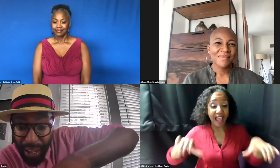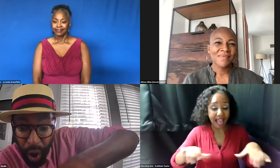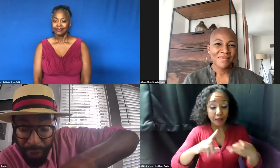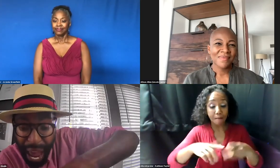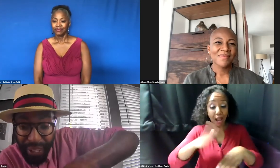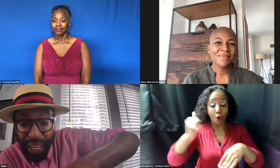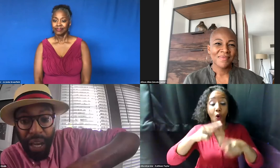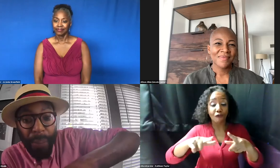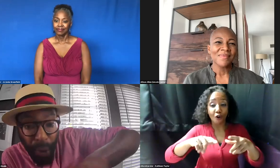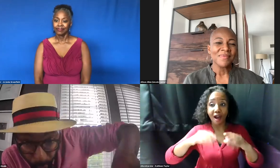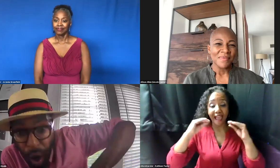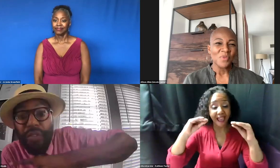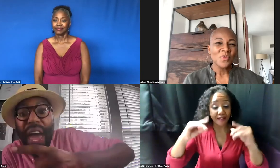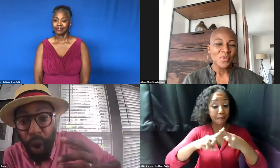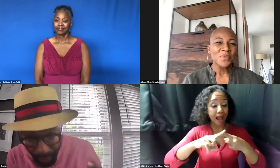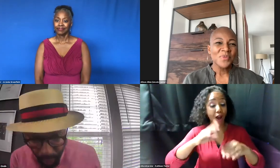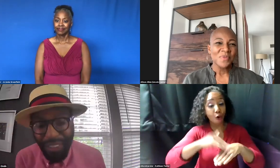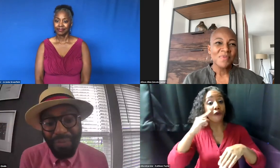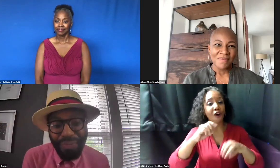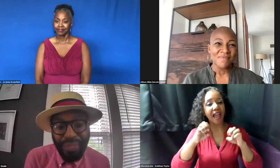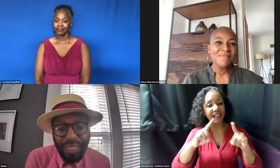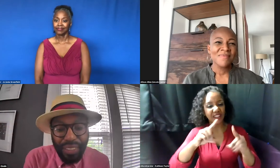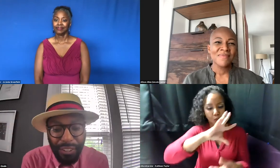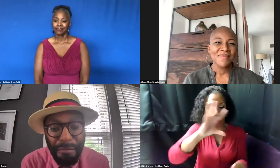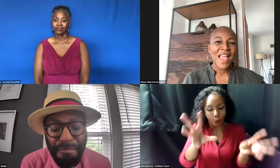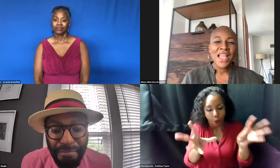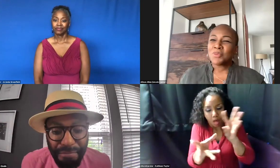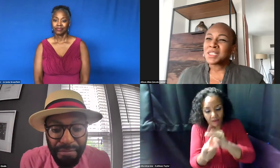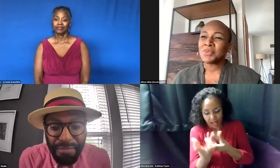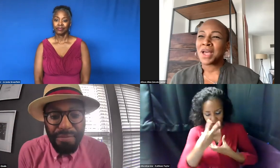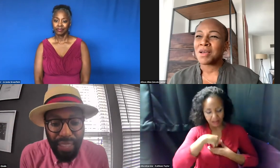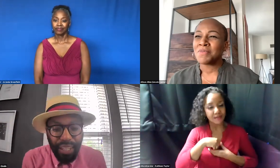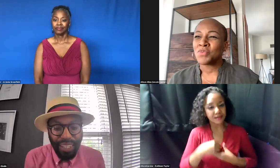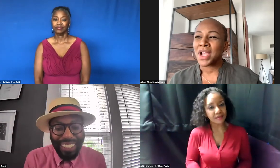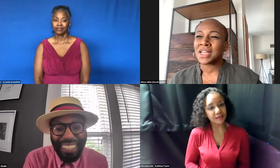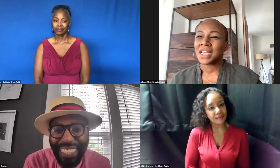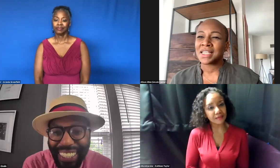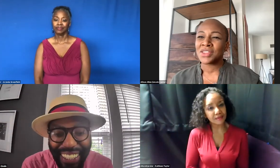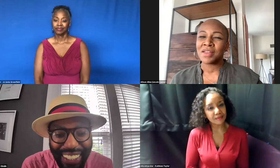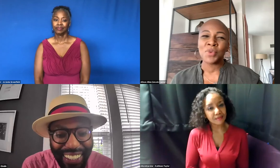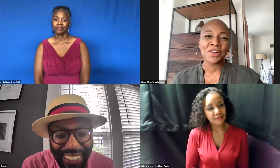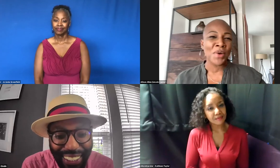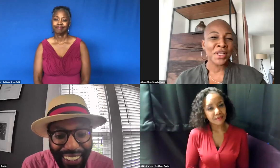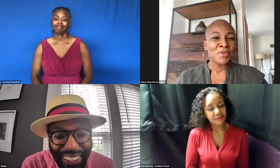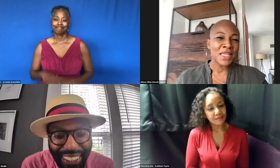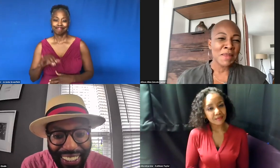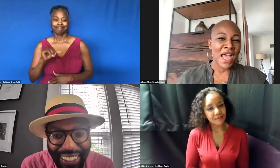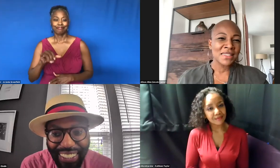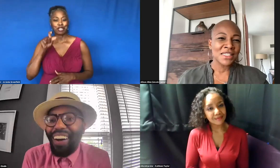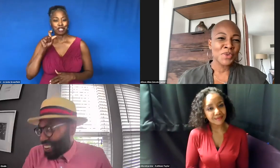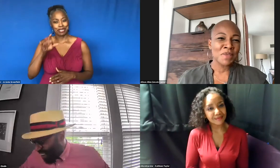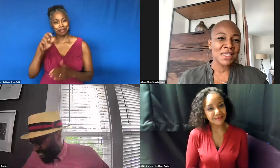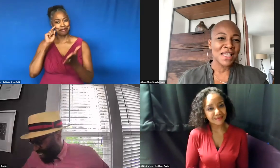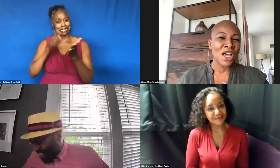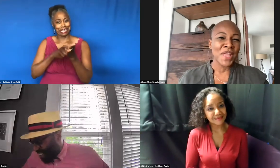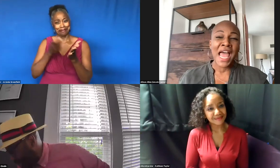educator, might call for advocate, but we are all of that all in one. You must be recognizing that we are going a little bit past